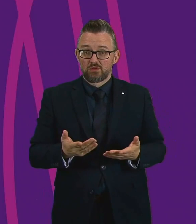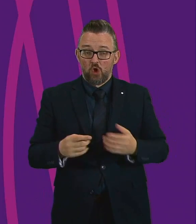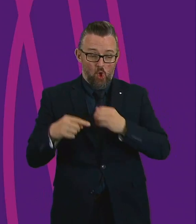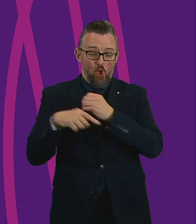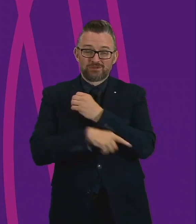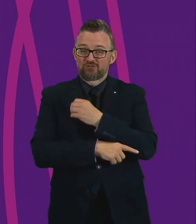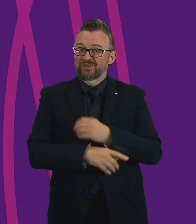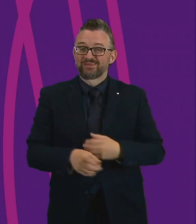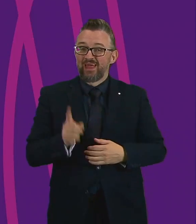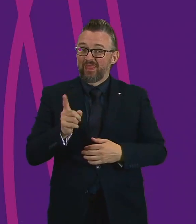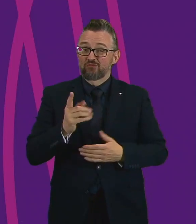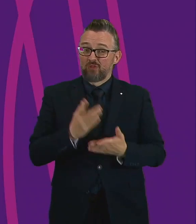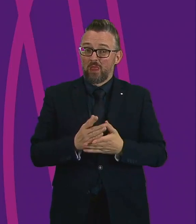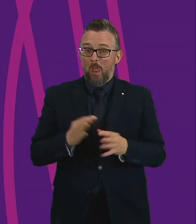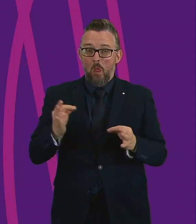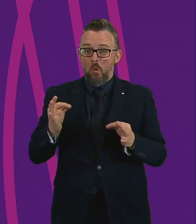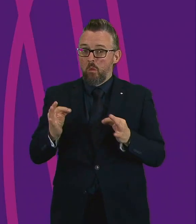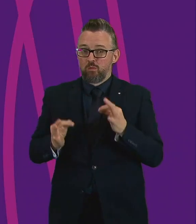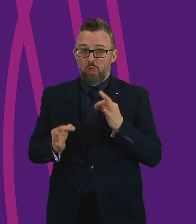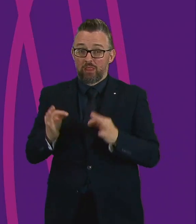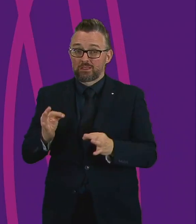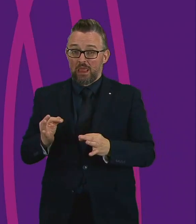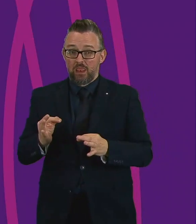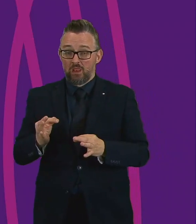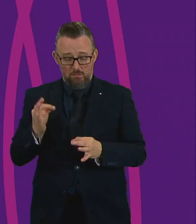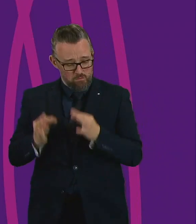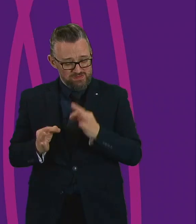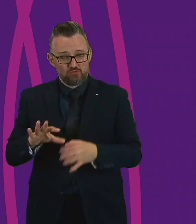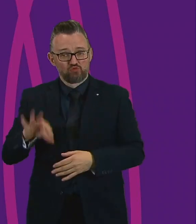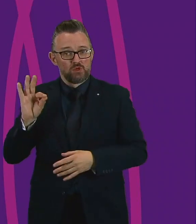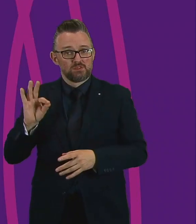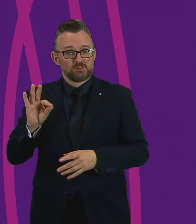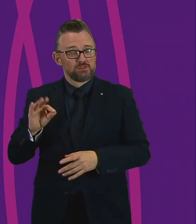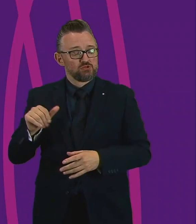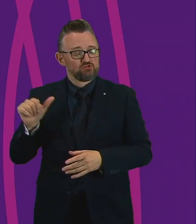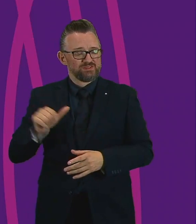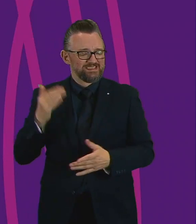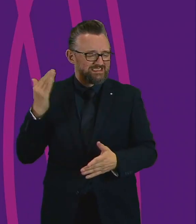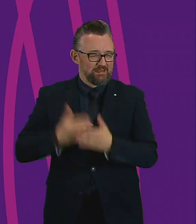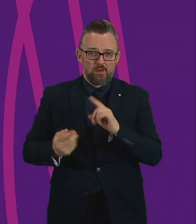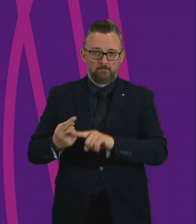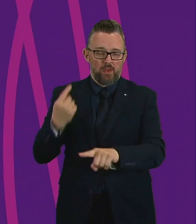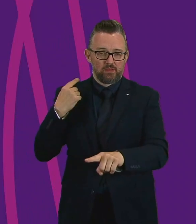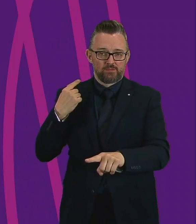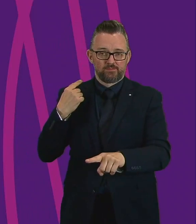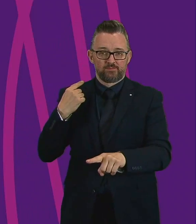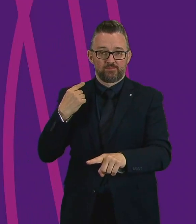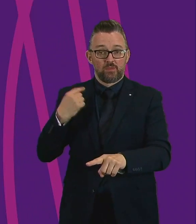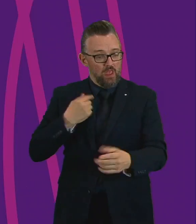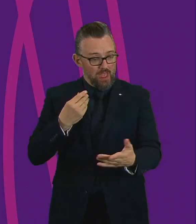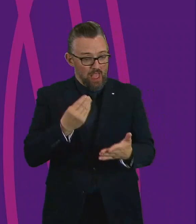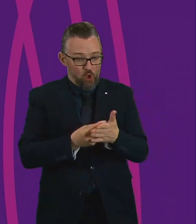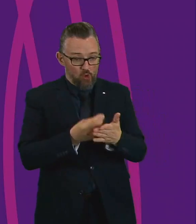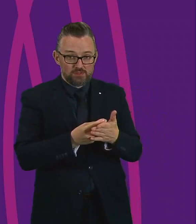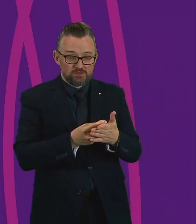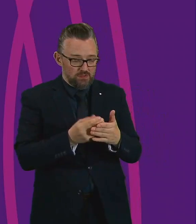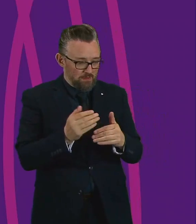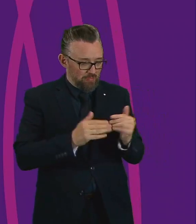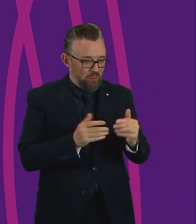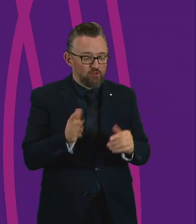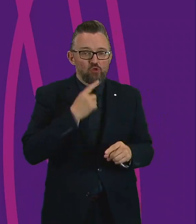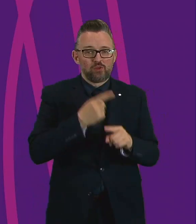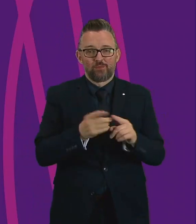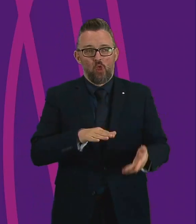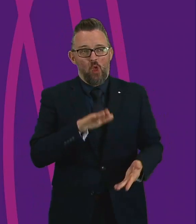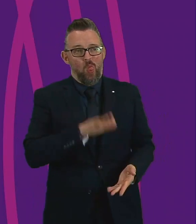a political choice, and one that must never be revisited. Our economy can't be rebuilt on the low pay